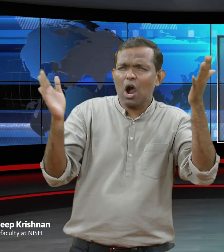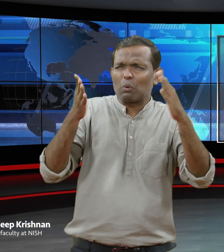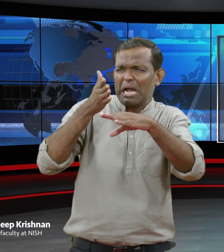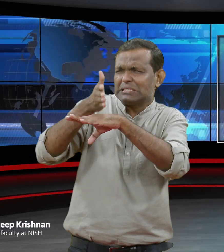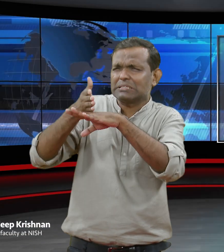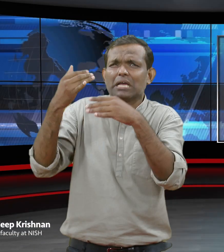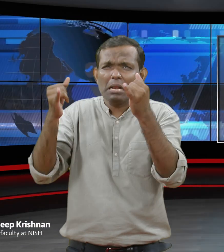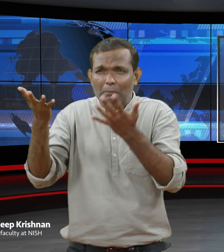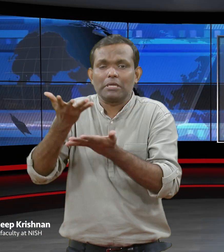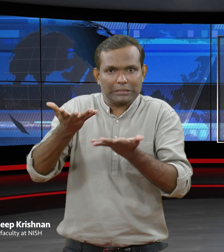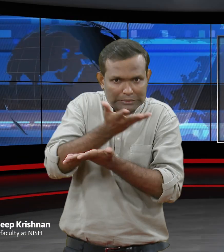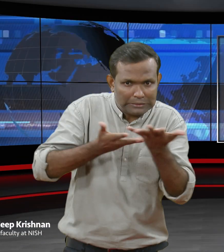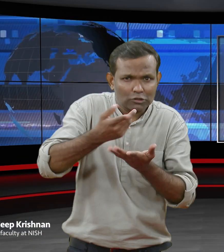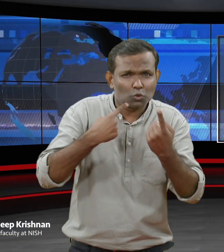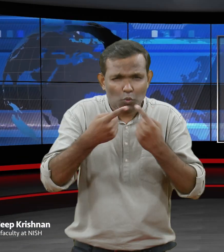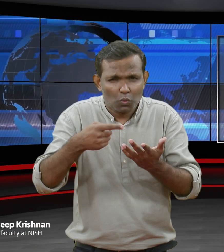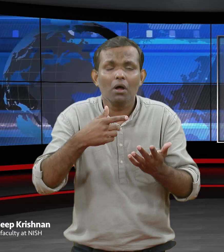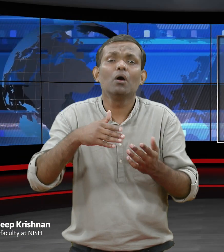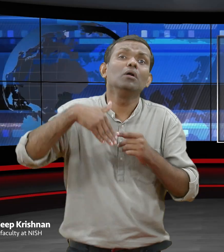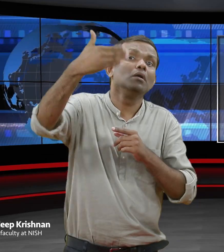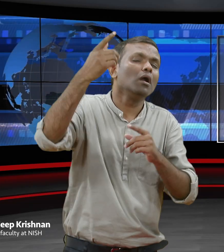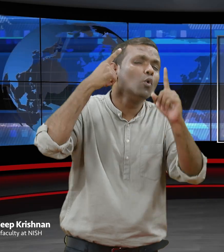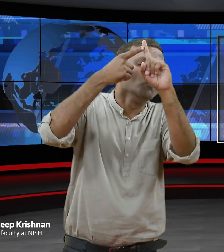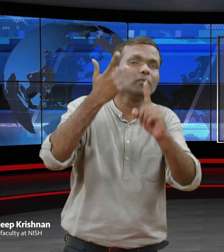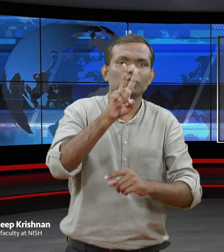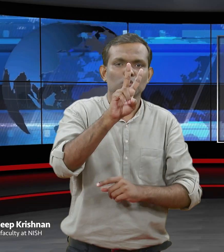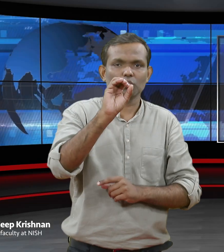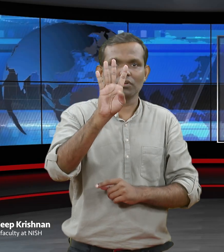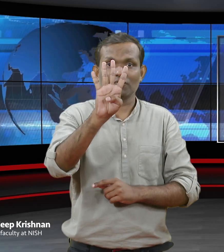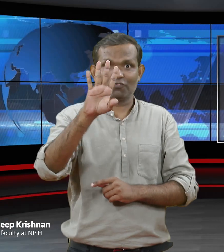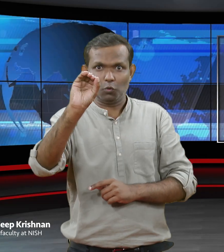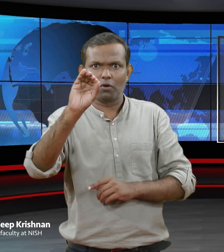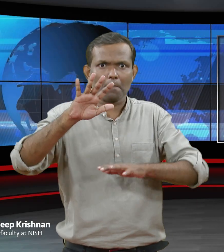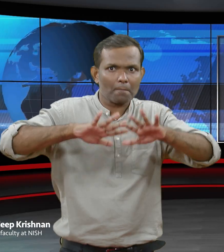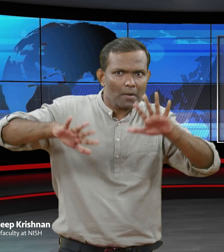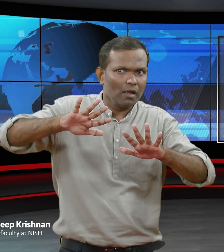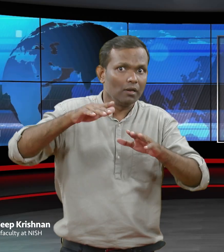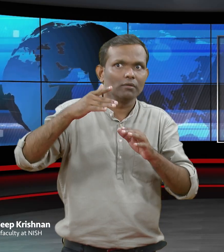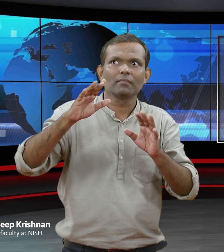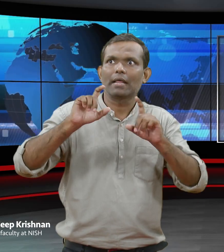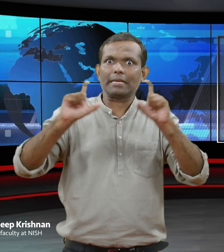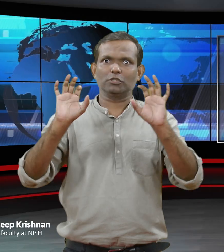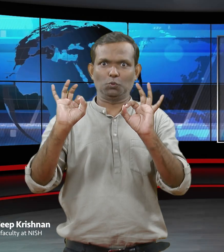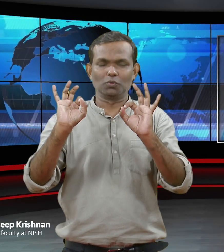deal before the summit on September 18. Some nations want to delay decisions and push them to national leaders. The